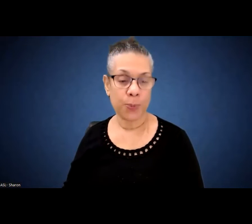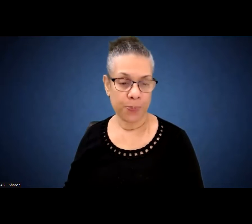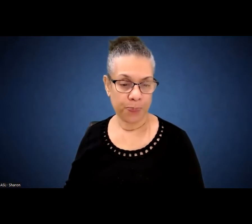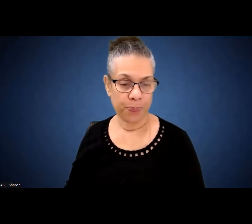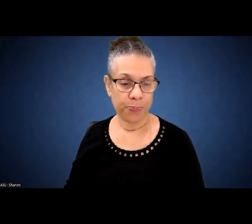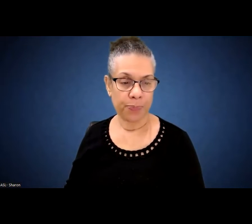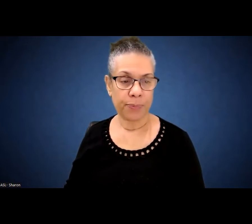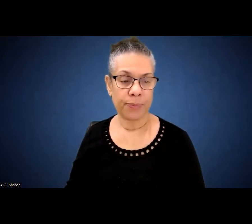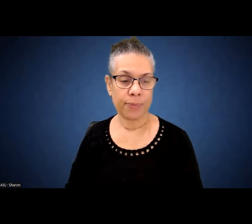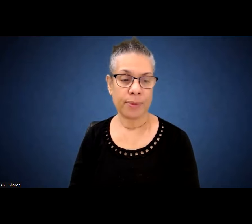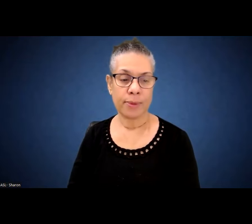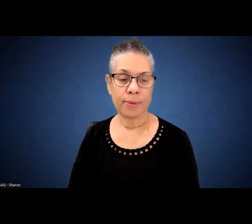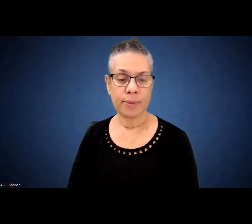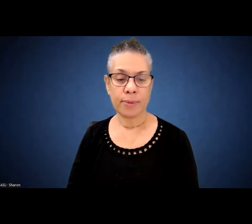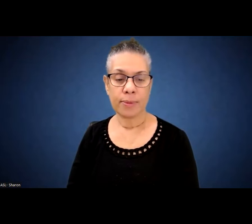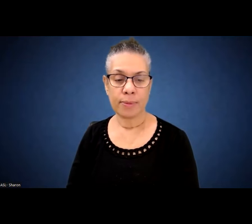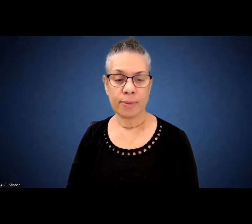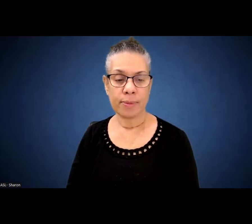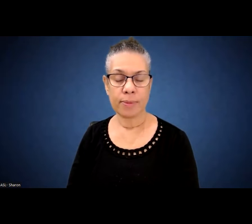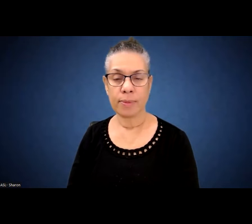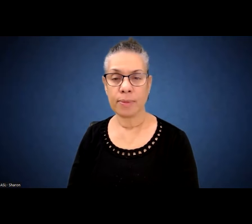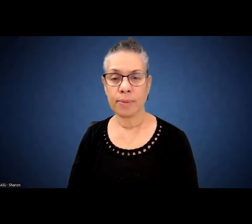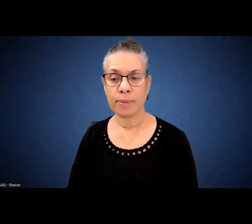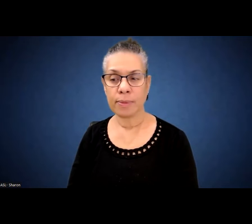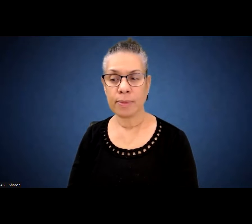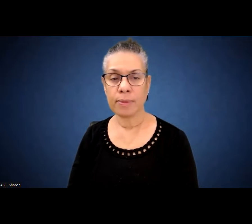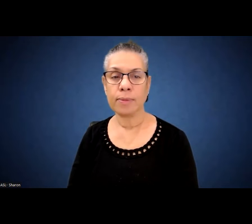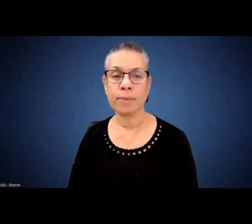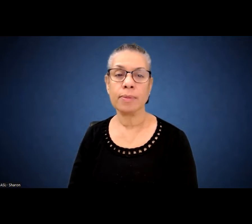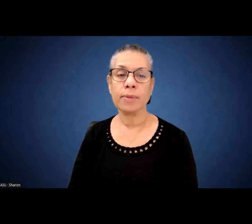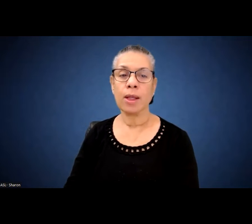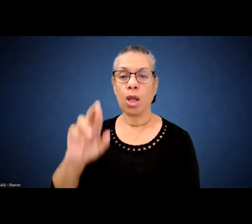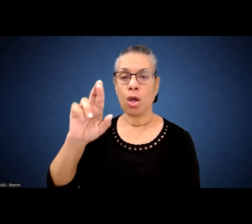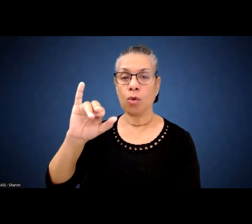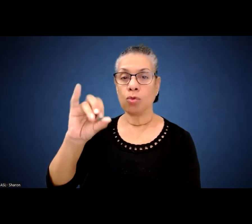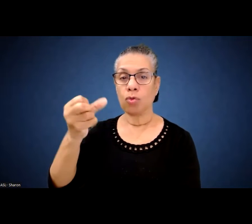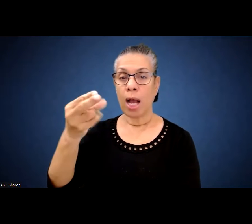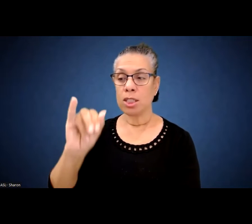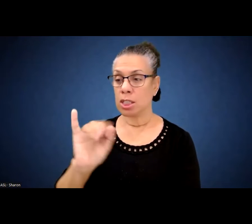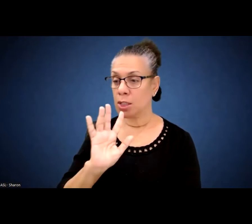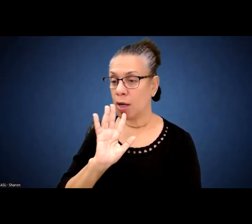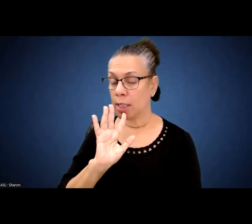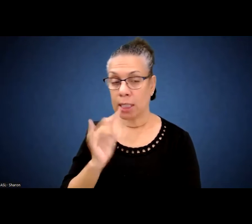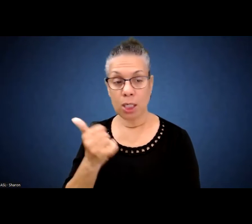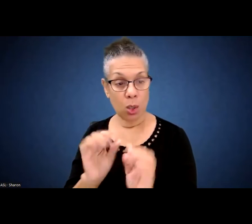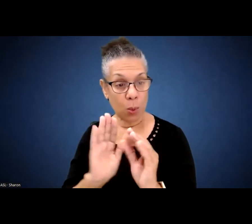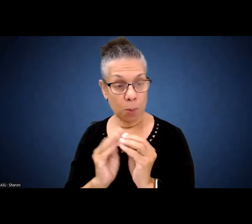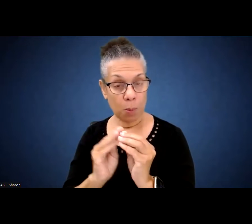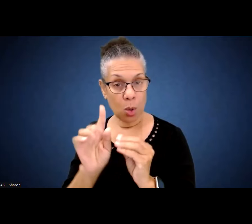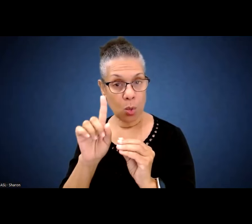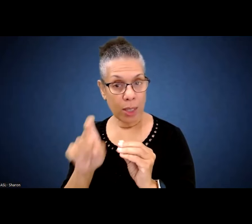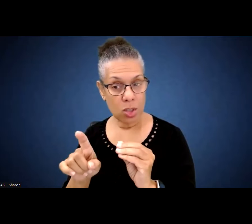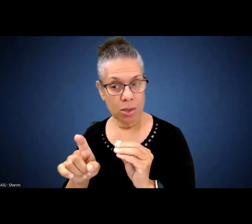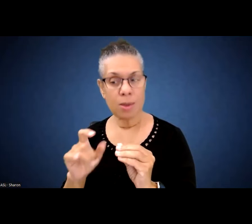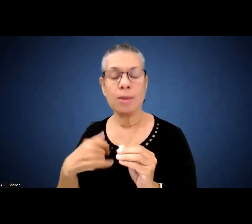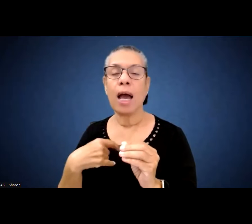Thank you. Thank you. So just to, if there's no more questions, I just want to reiterate what we'll